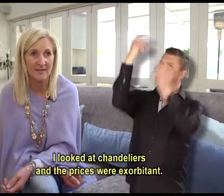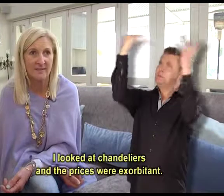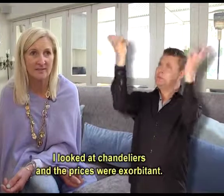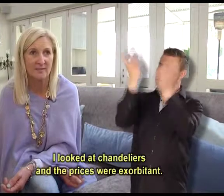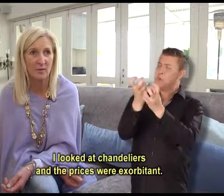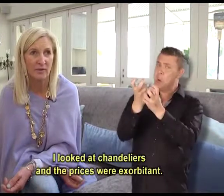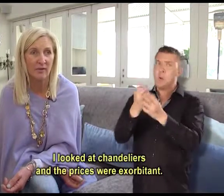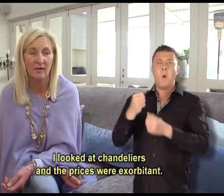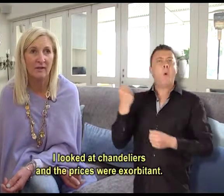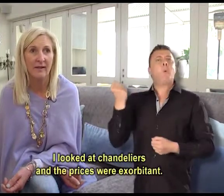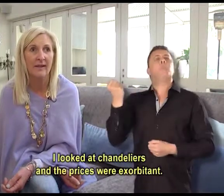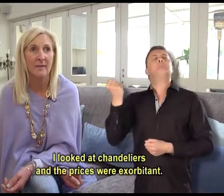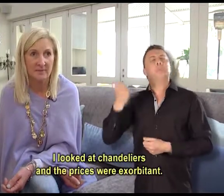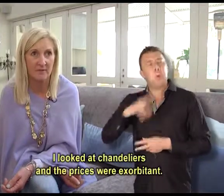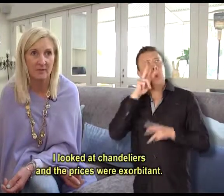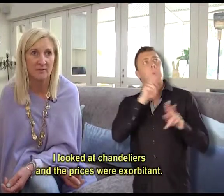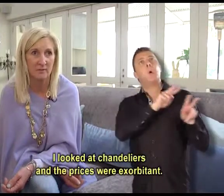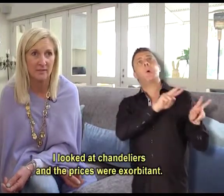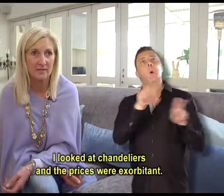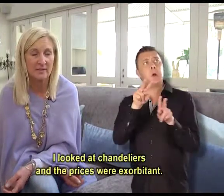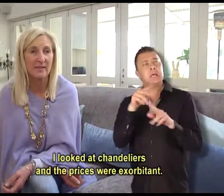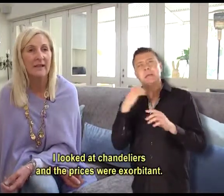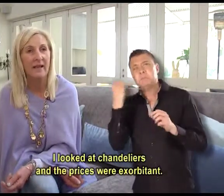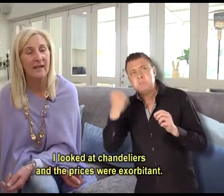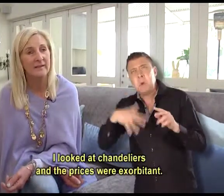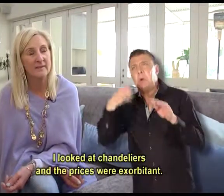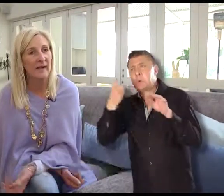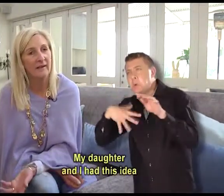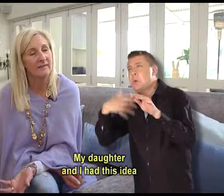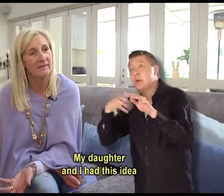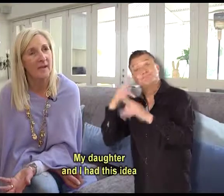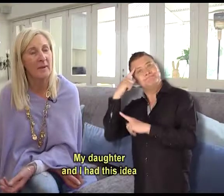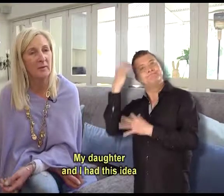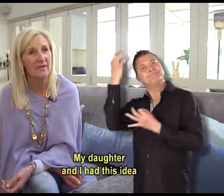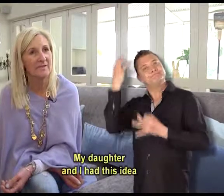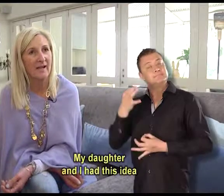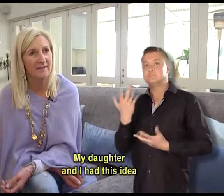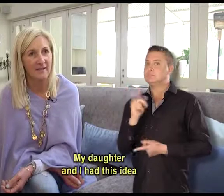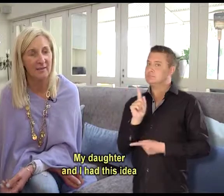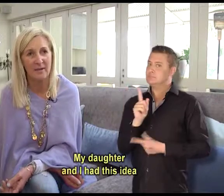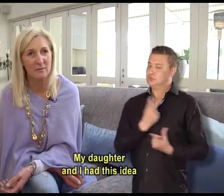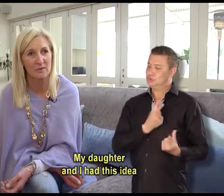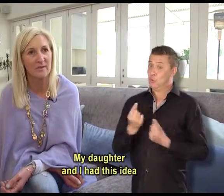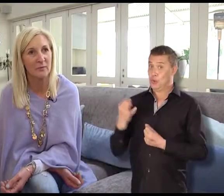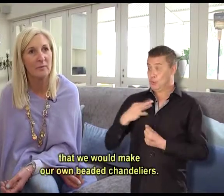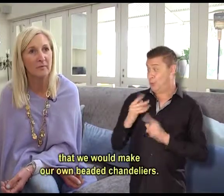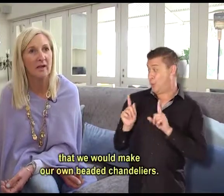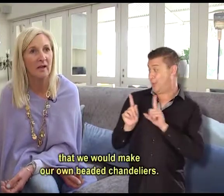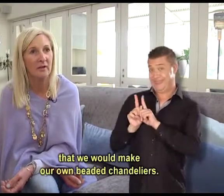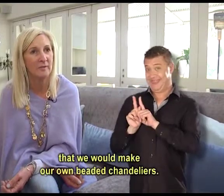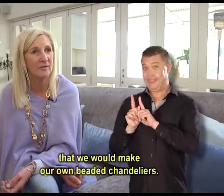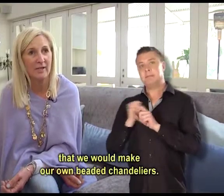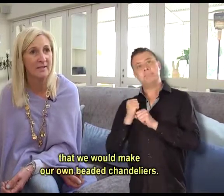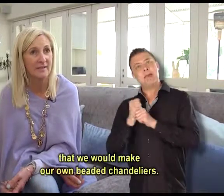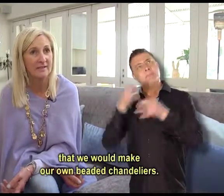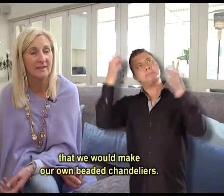the prices were absolutely exorbitant, and I came up with this idea with my daughter that we would make our